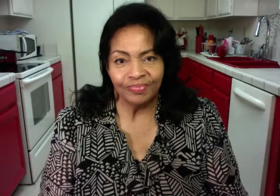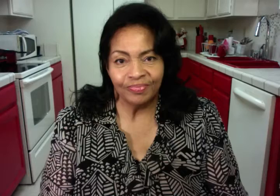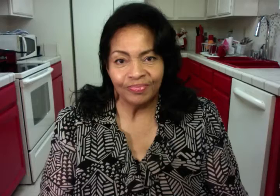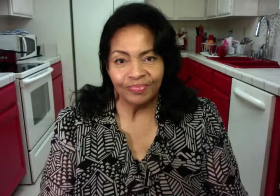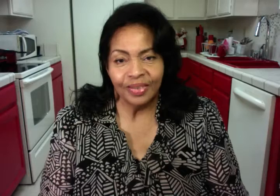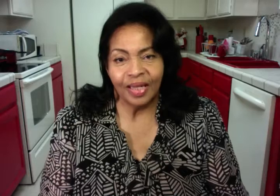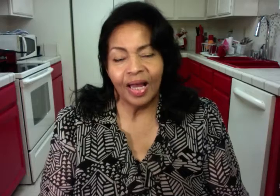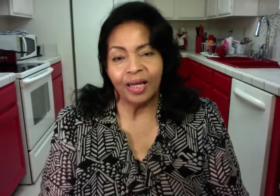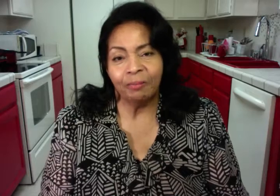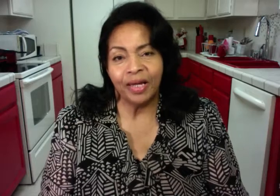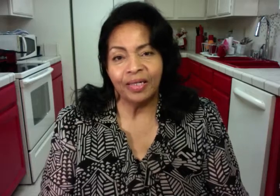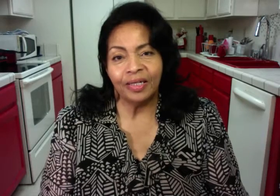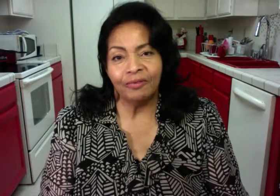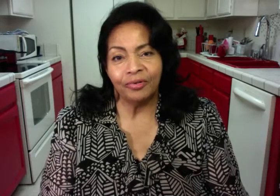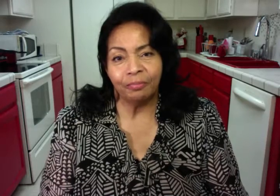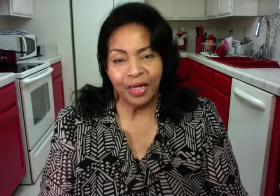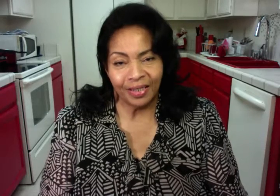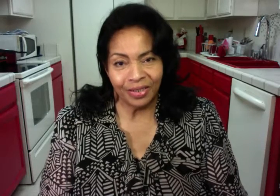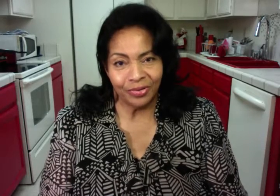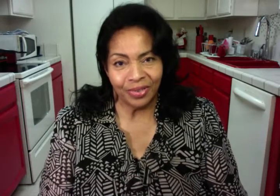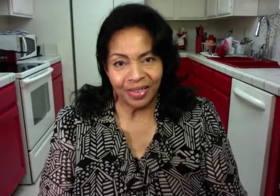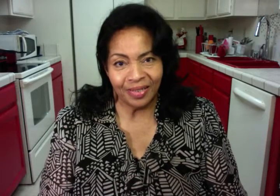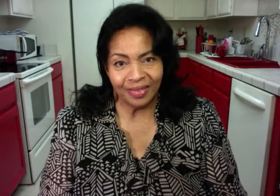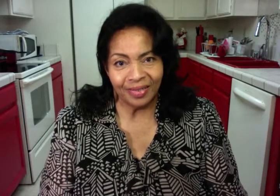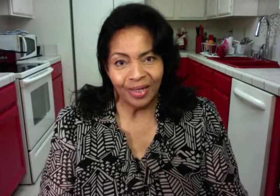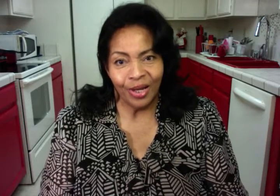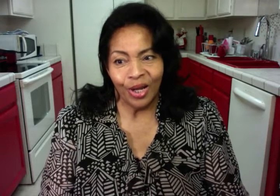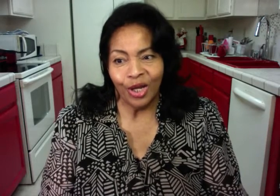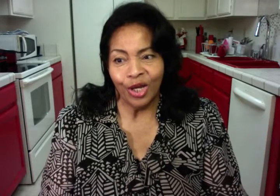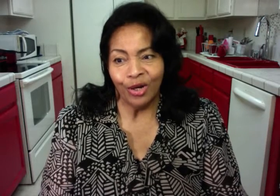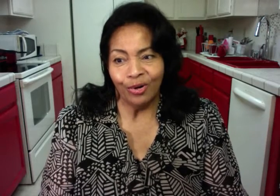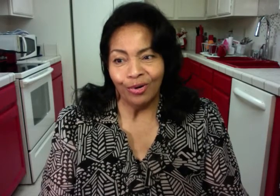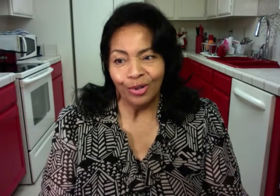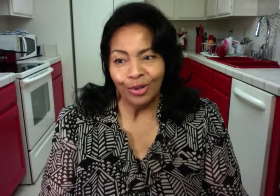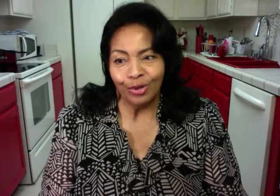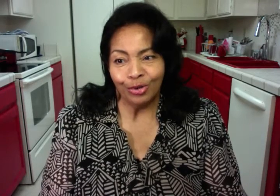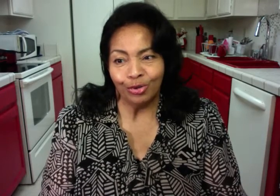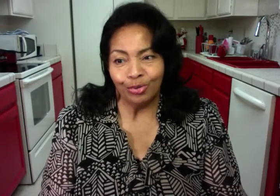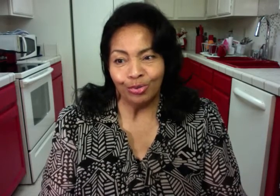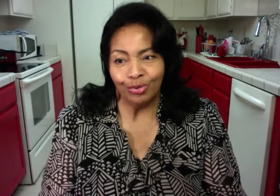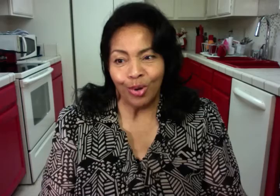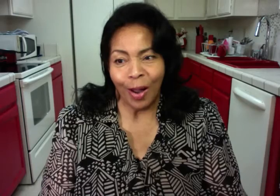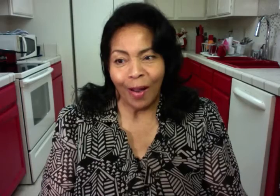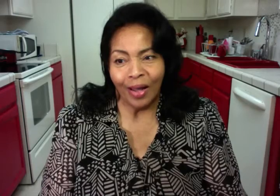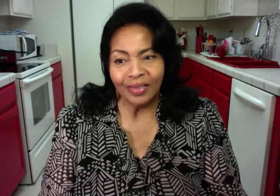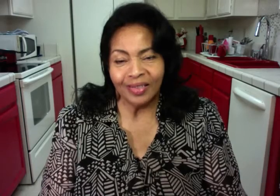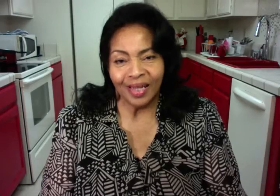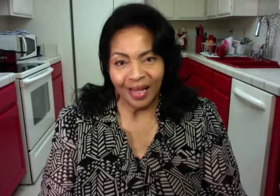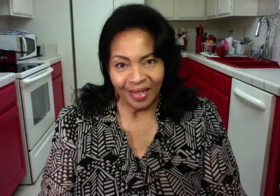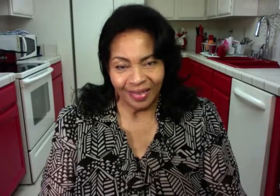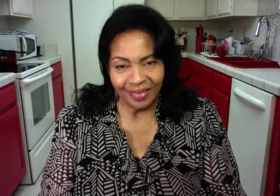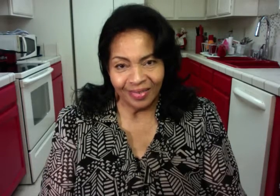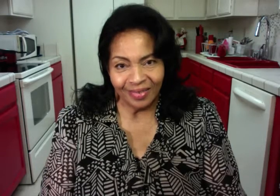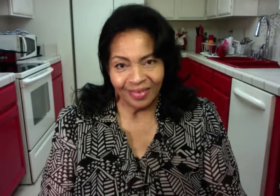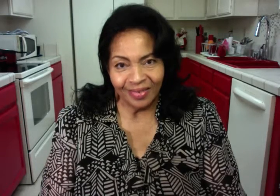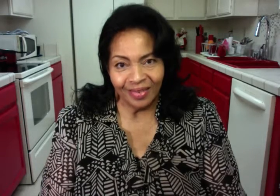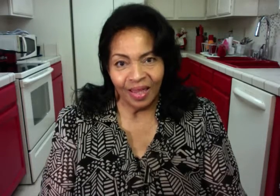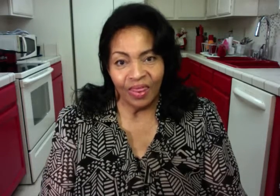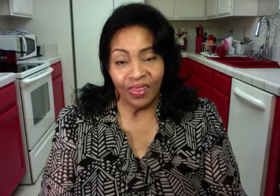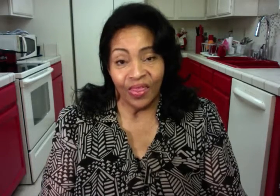Hi, Pat Love with Pat's Two Cents. Here to sign that